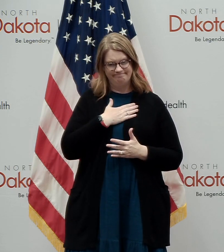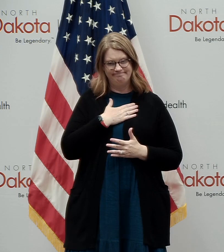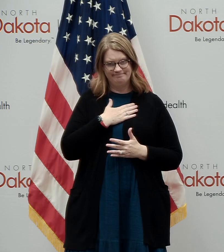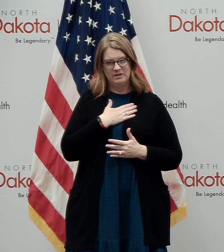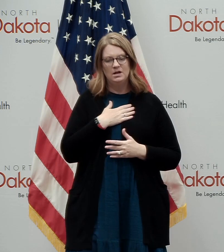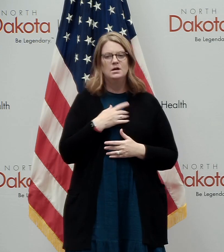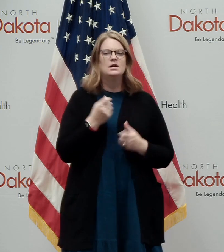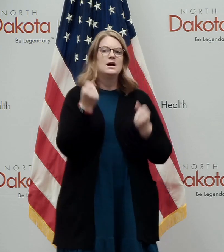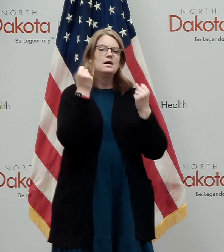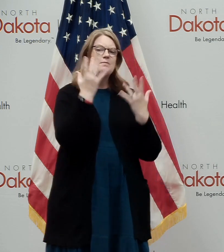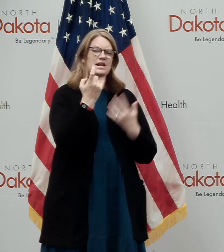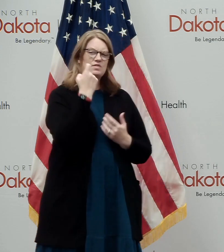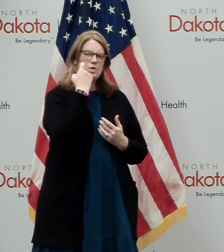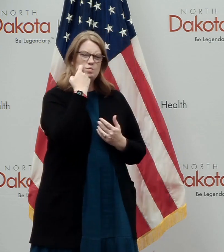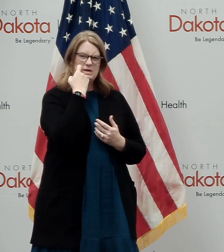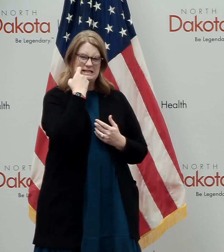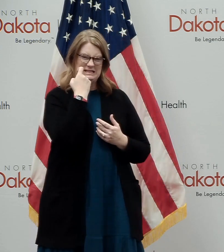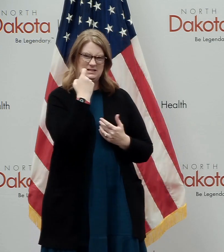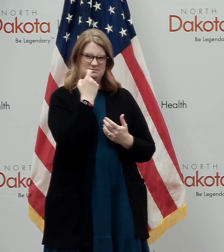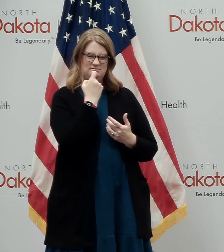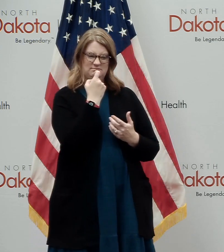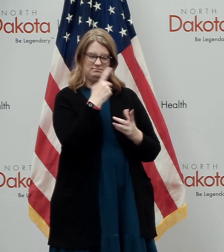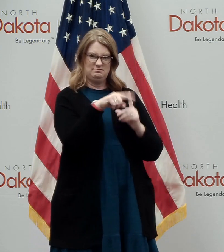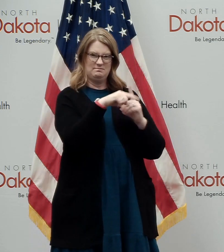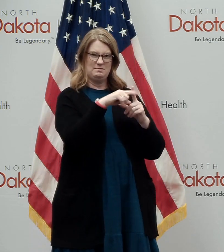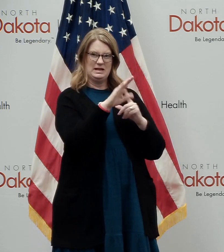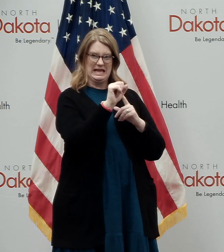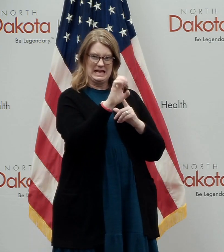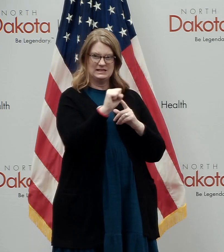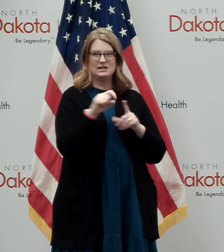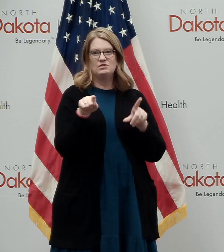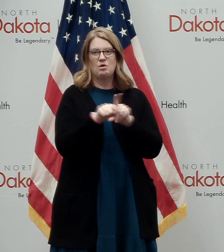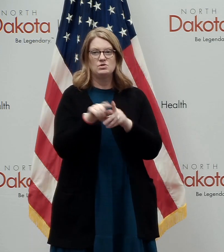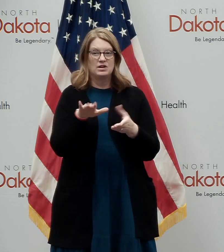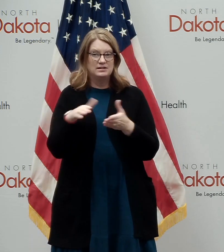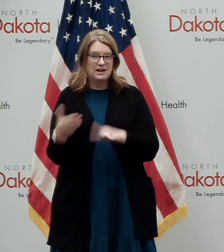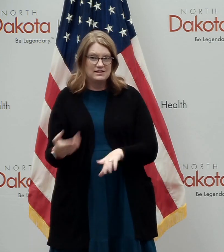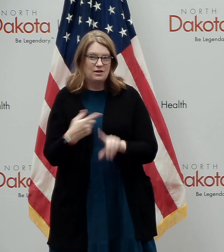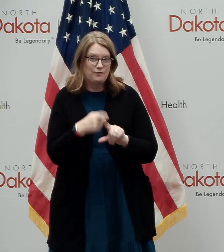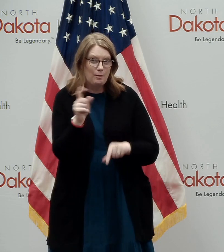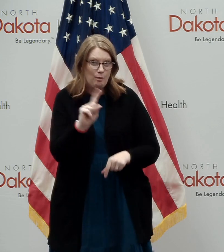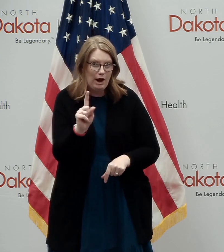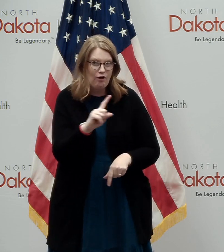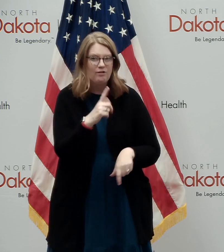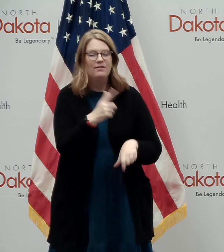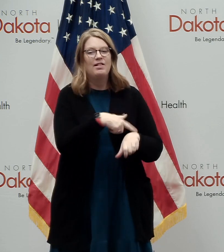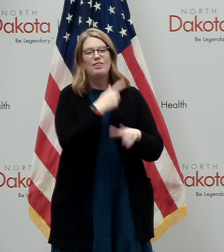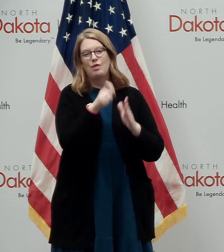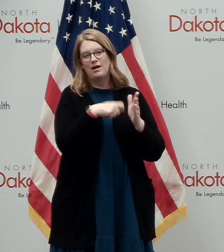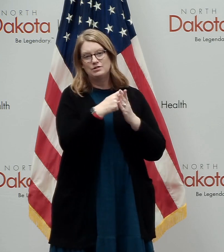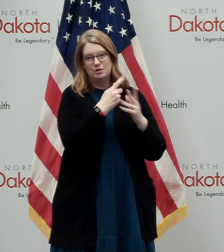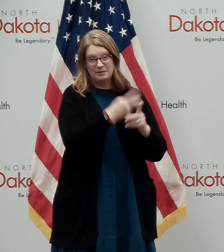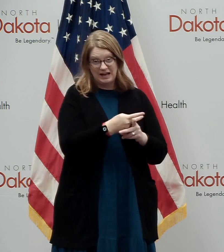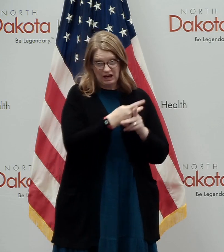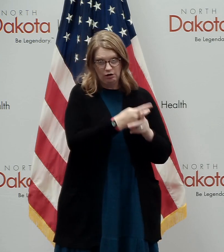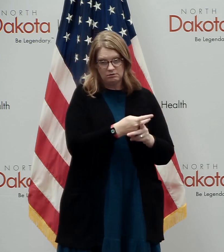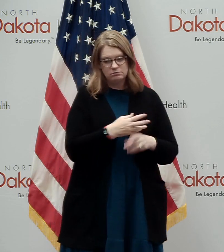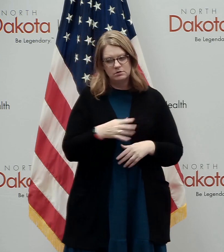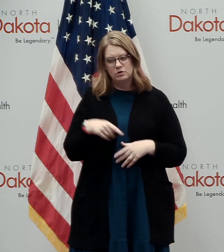recent cases that we've had and of our deaths have been in our long-term care facilities. As you know, during the summer, we had